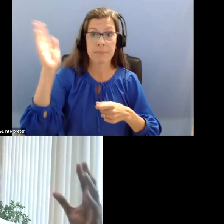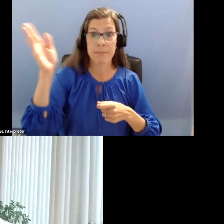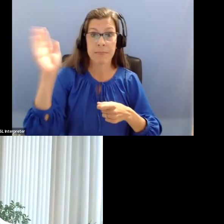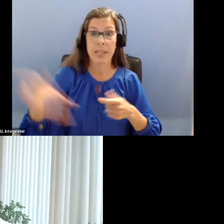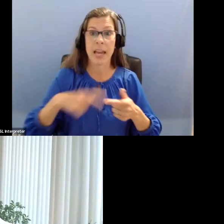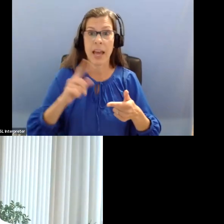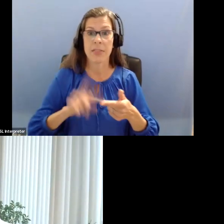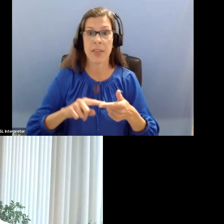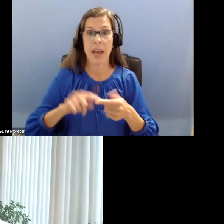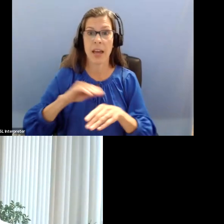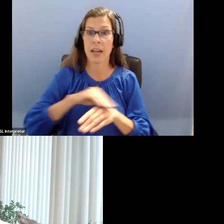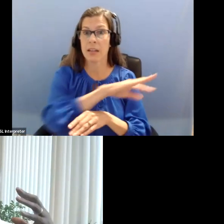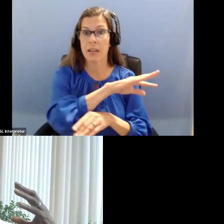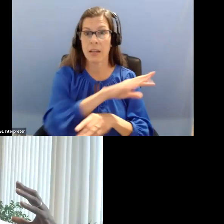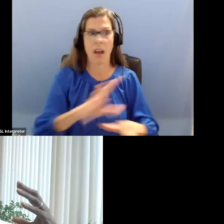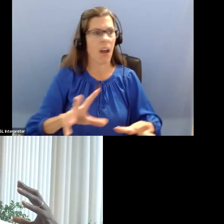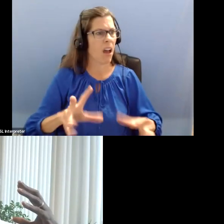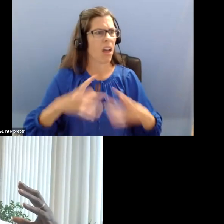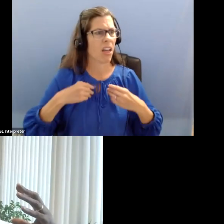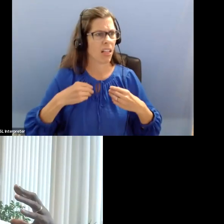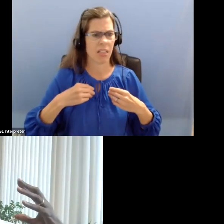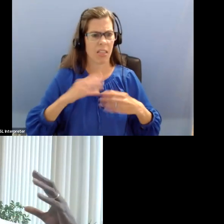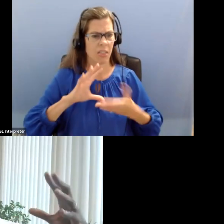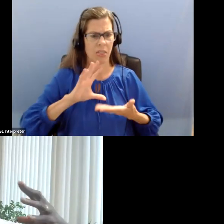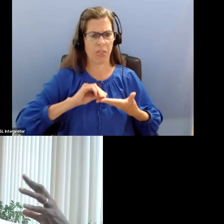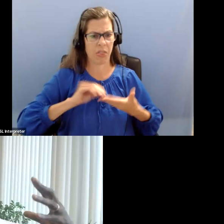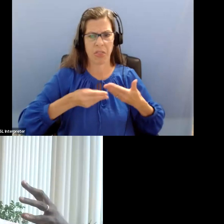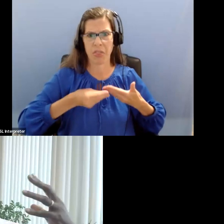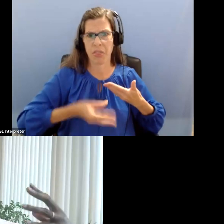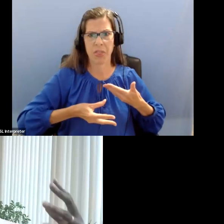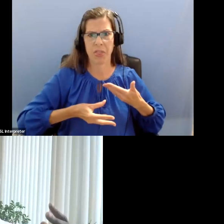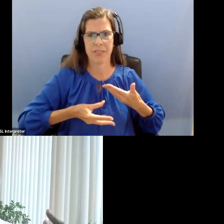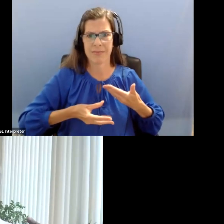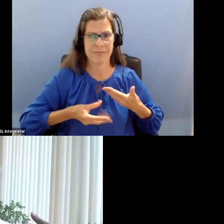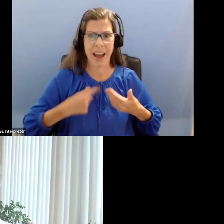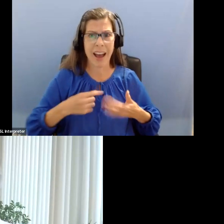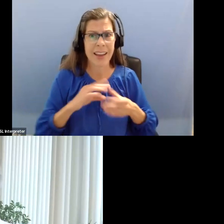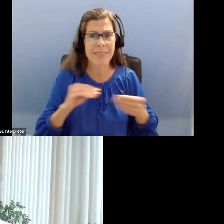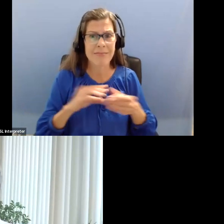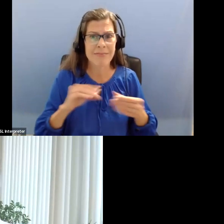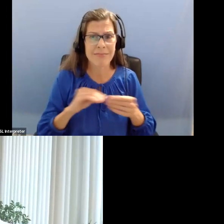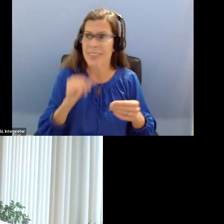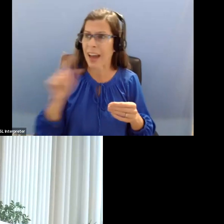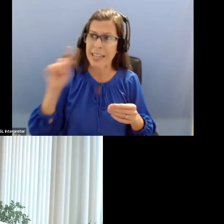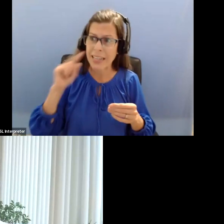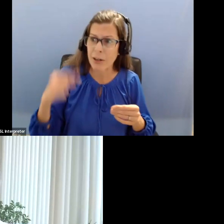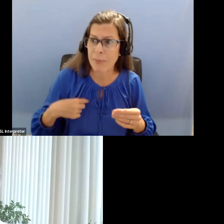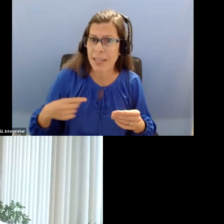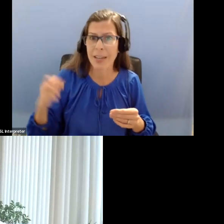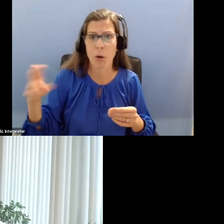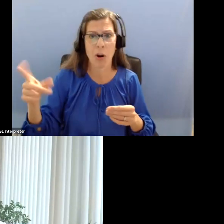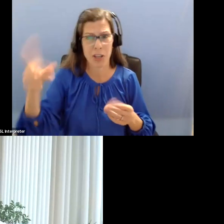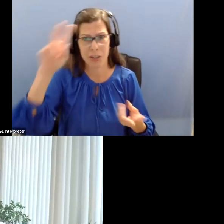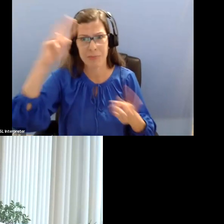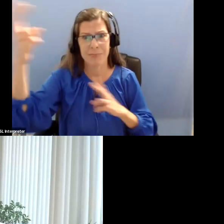they said something early on that didn't get heard the right way. I think part of that really is